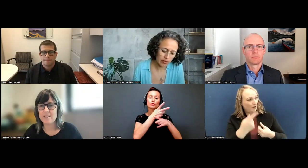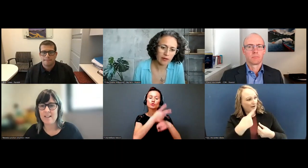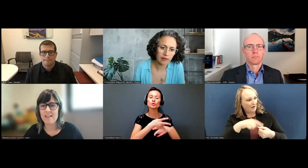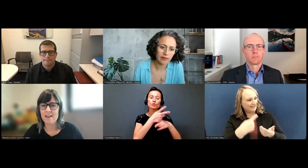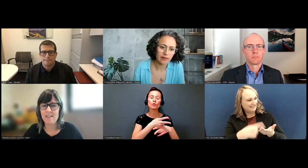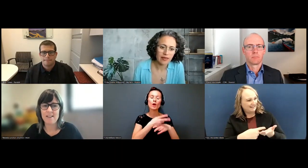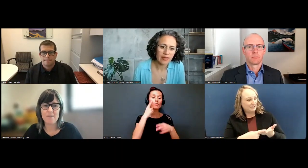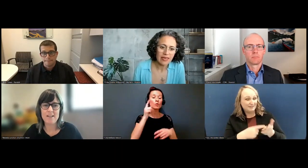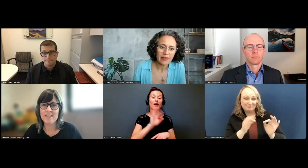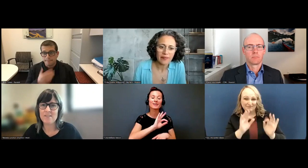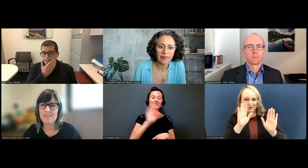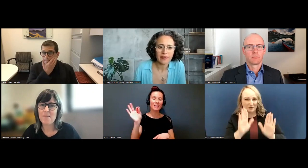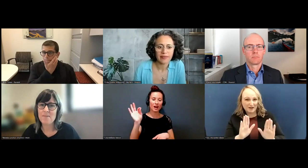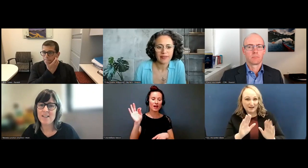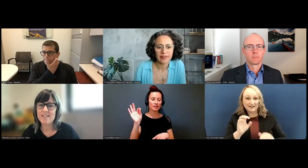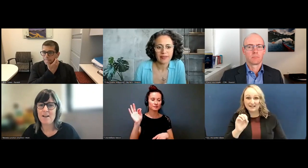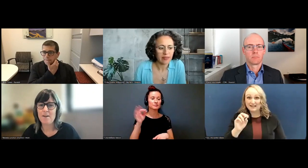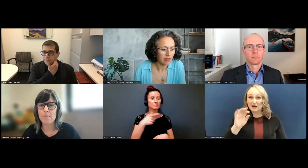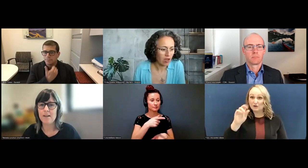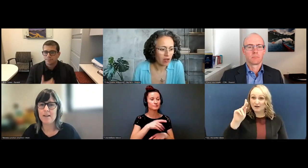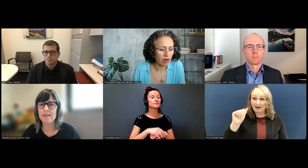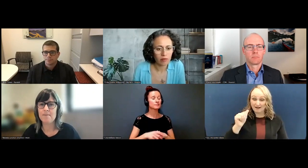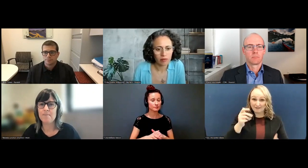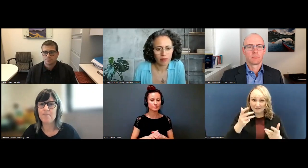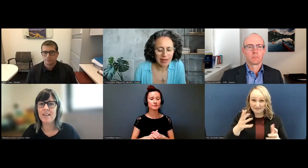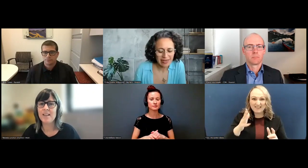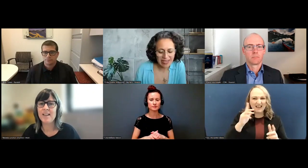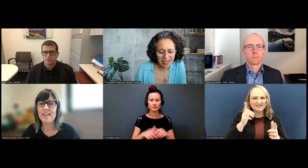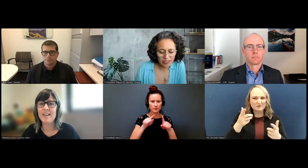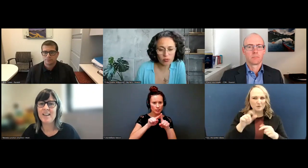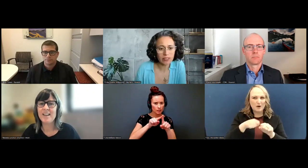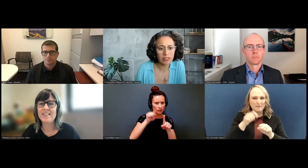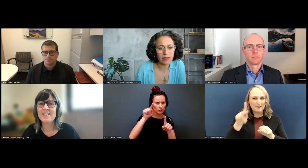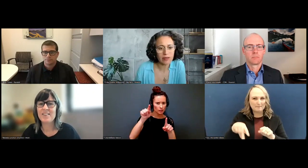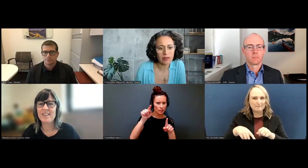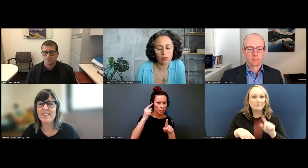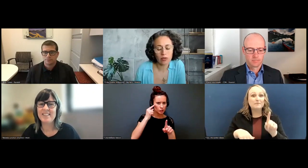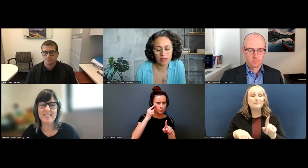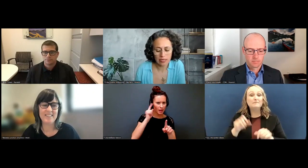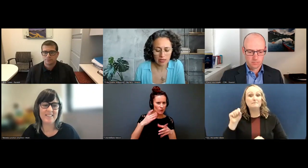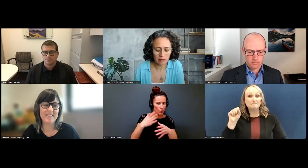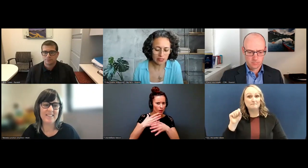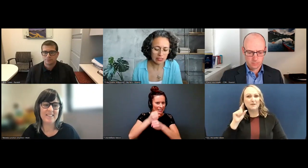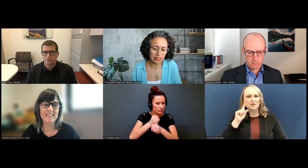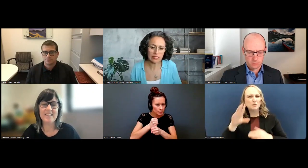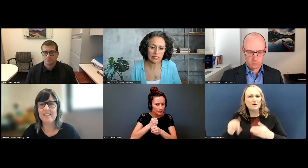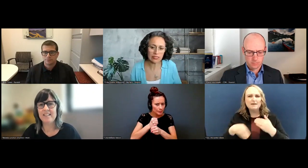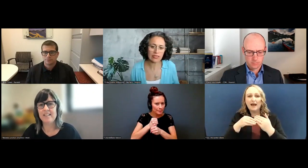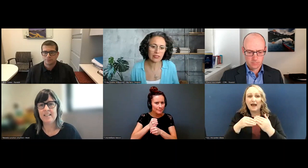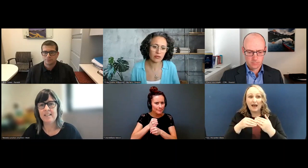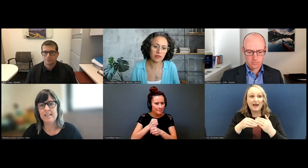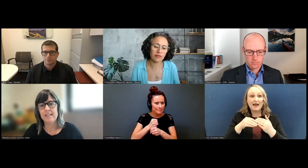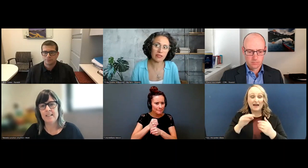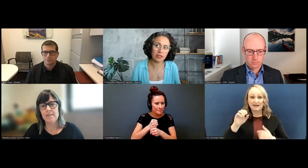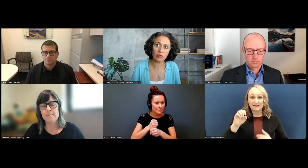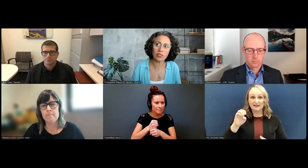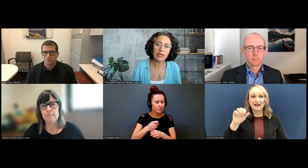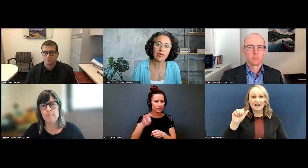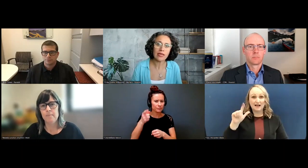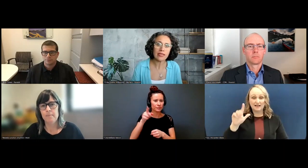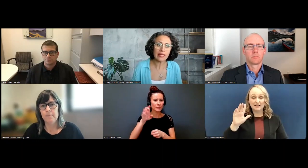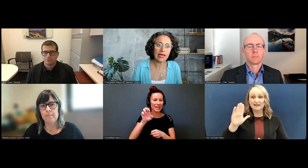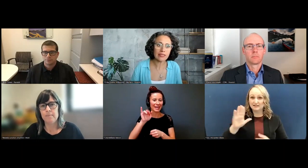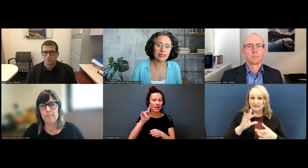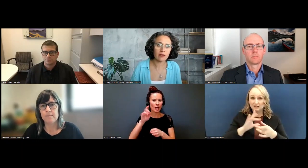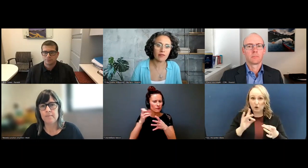something to say, and then I think we need to wrap things up. Oh, all right. Yeah, I just wanted to add to what Ayal was saying in terms of that